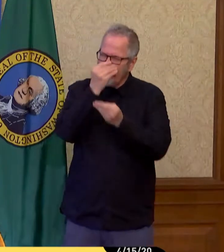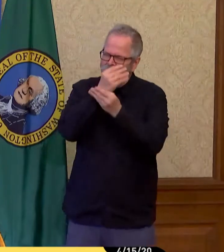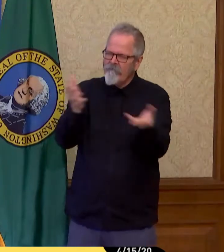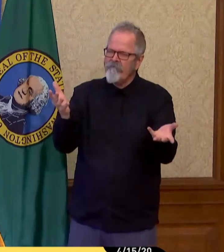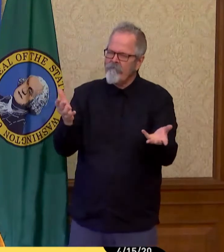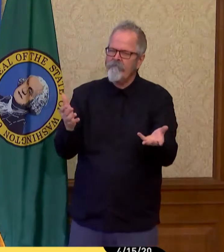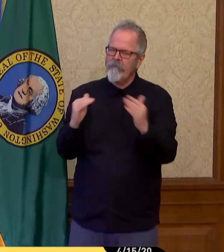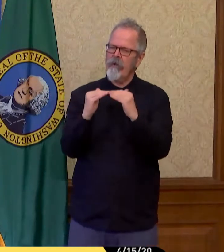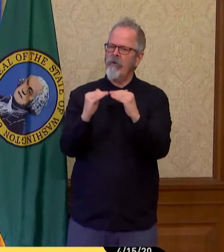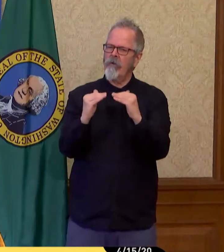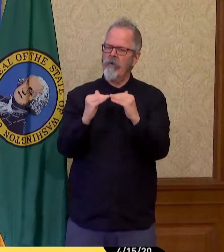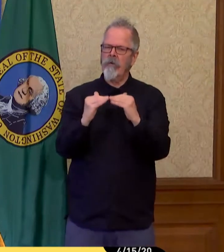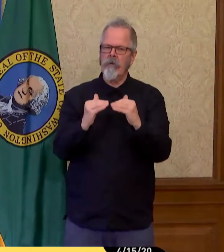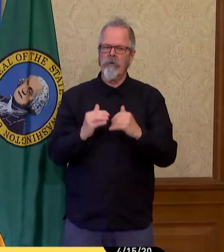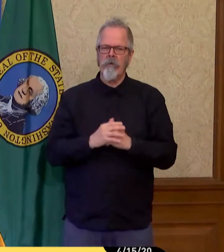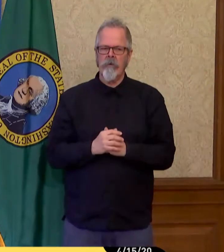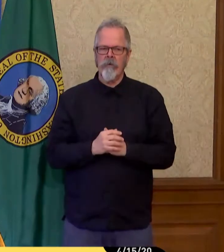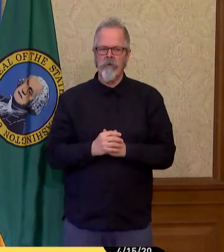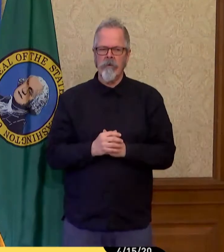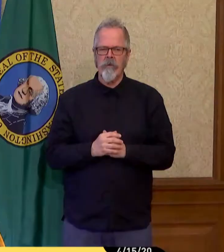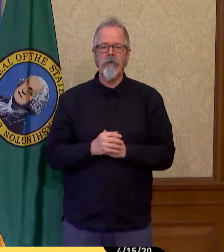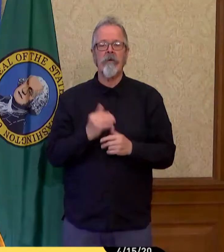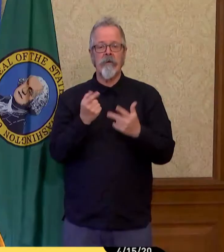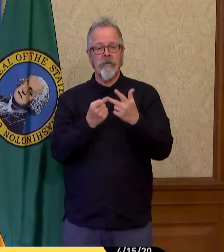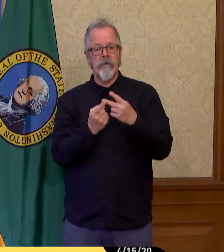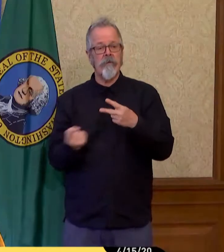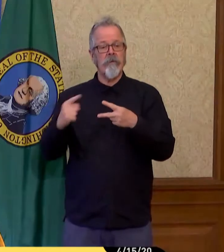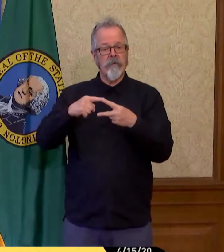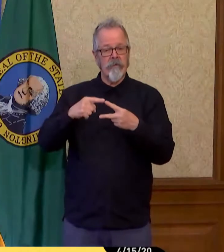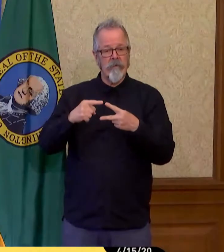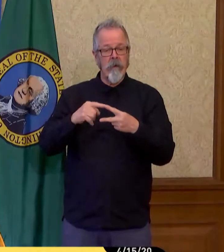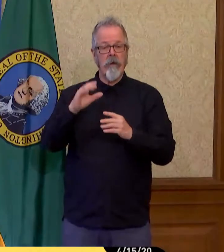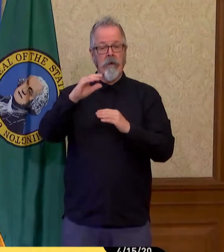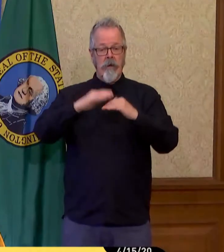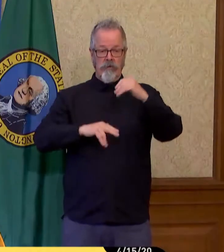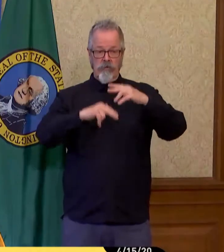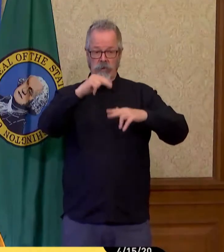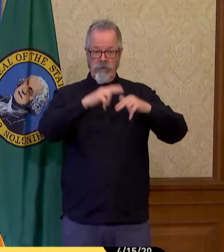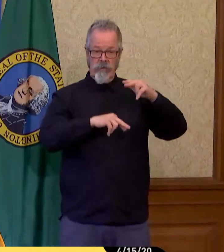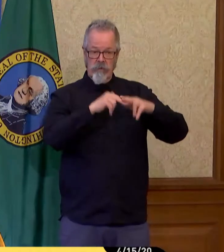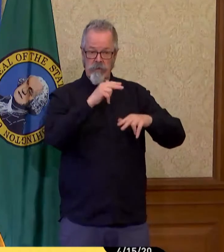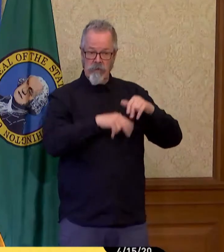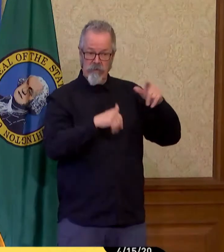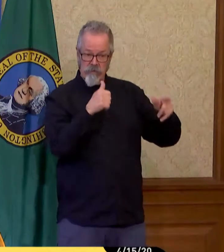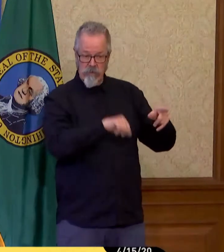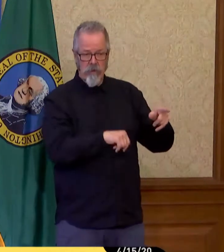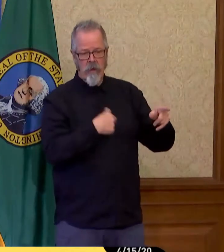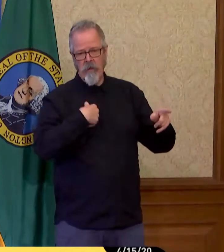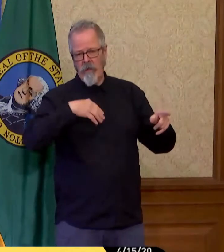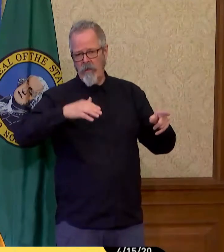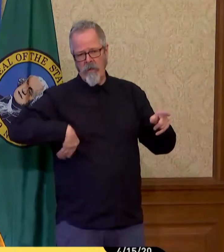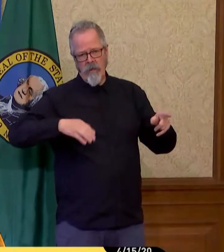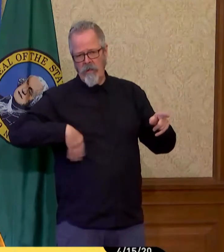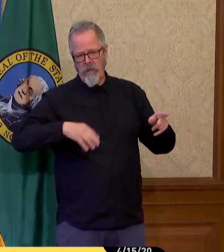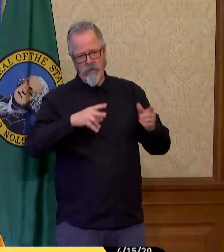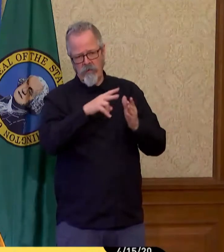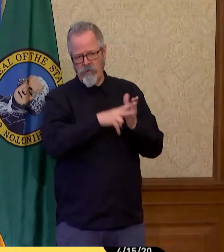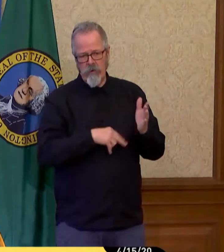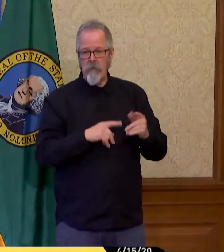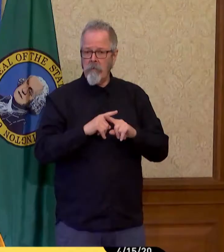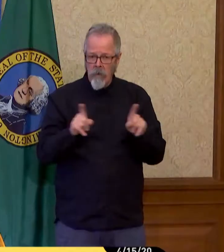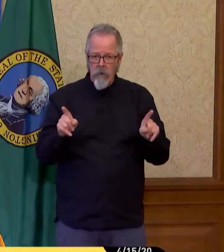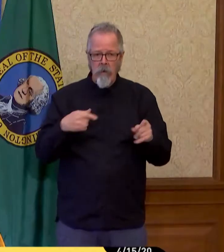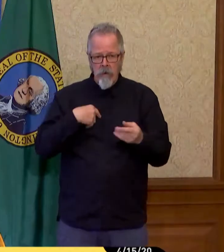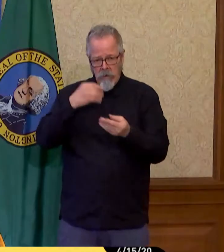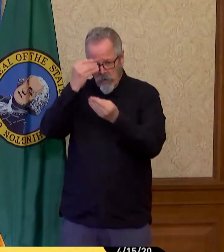construction industry and the people who work in it to figure out some protocols to be able to get back to full construction.